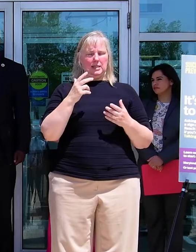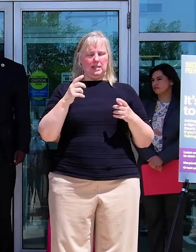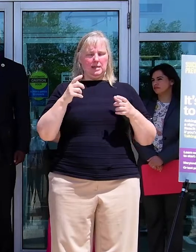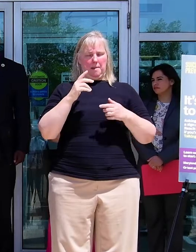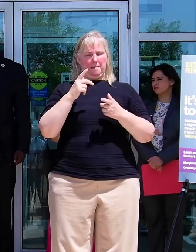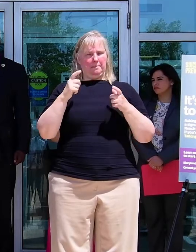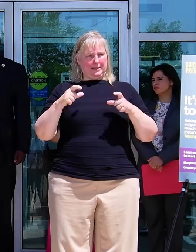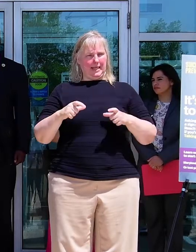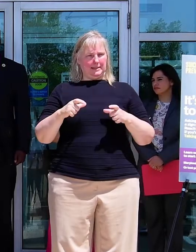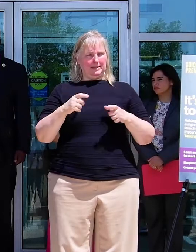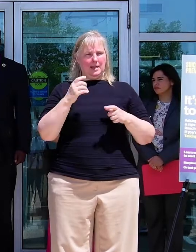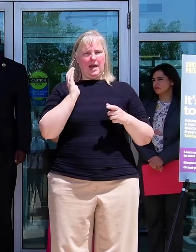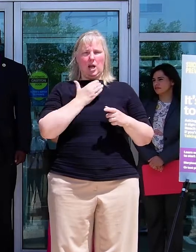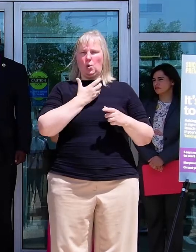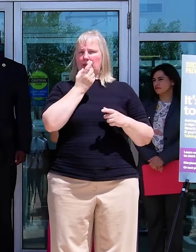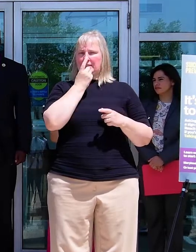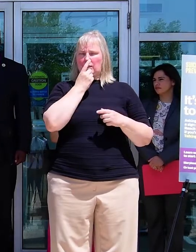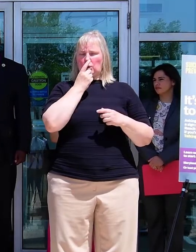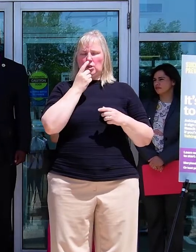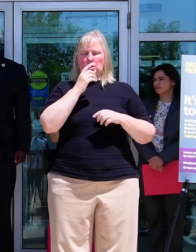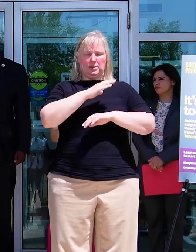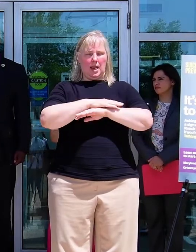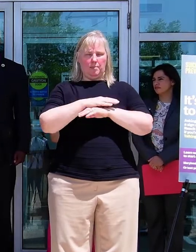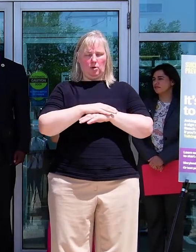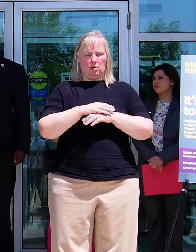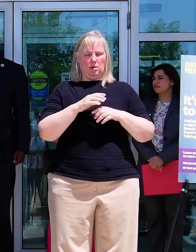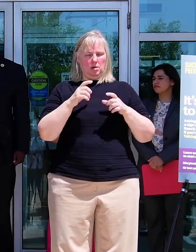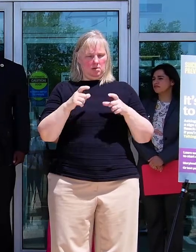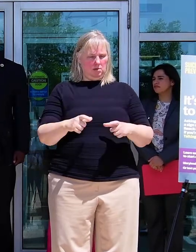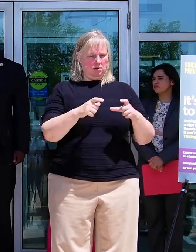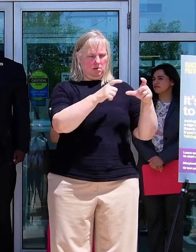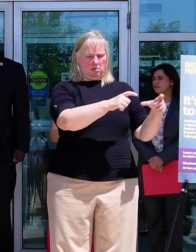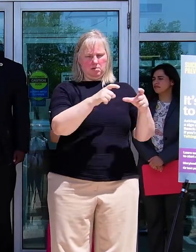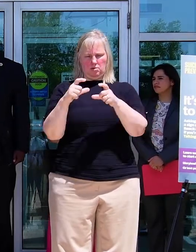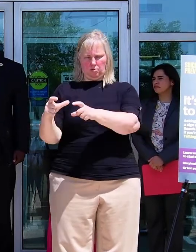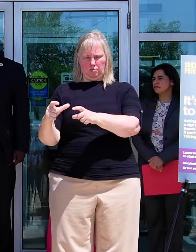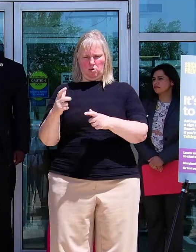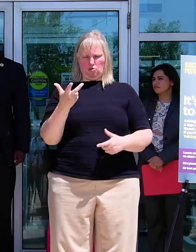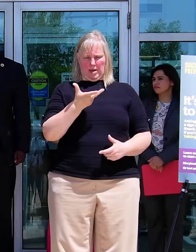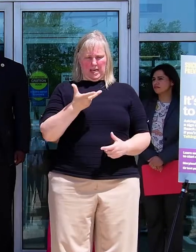4. On and on and on ad nauseum, right? And so